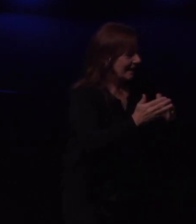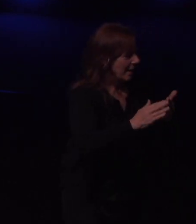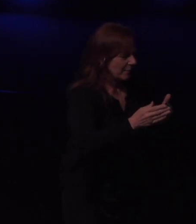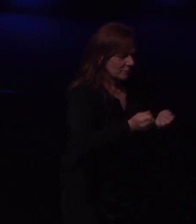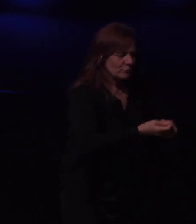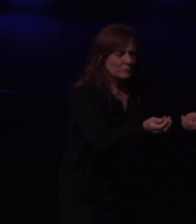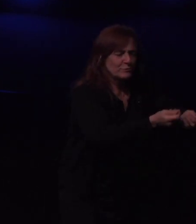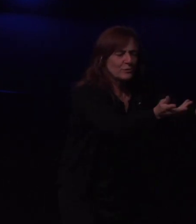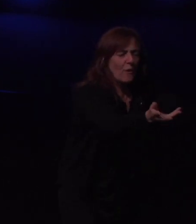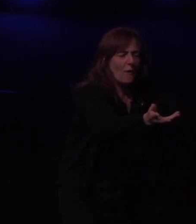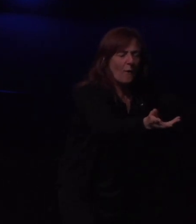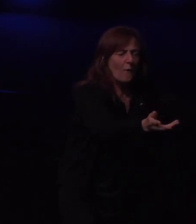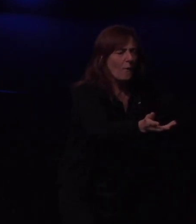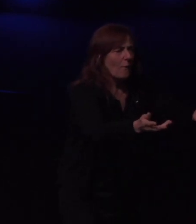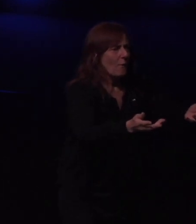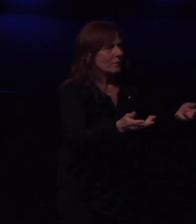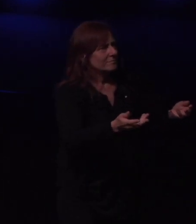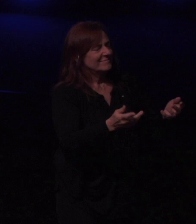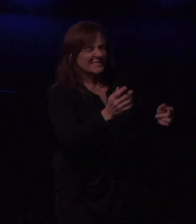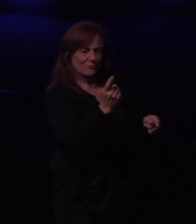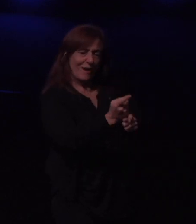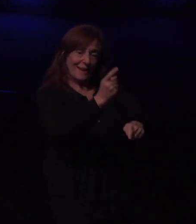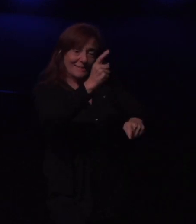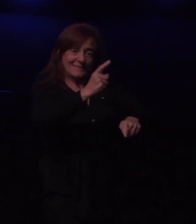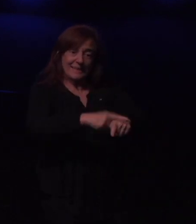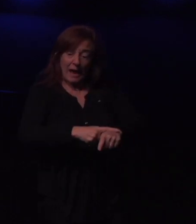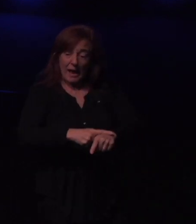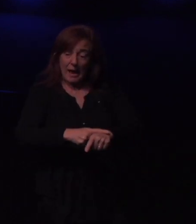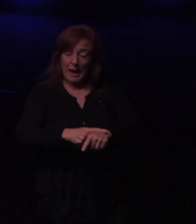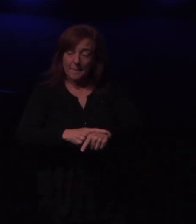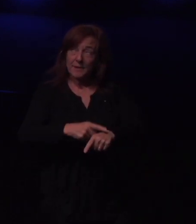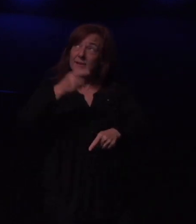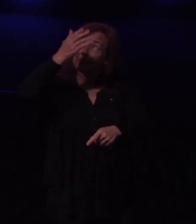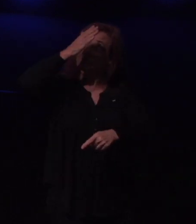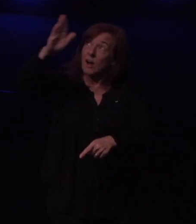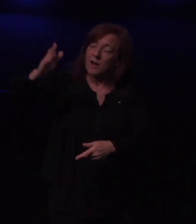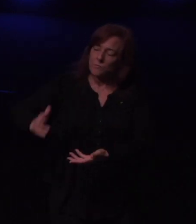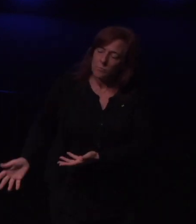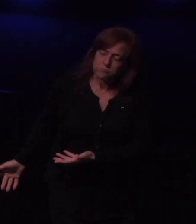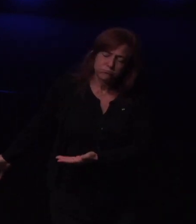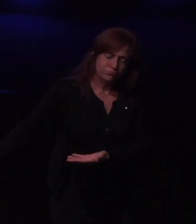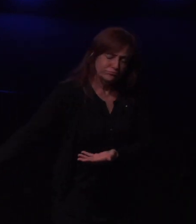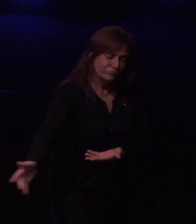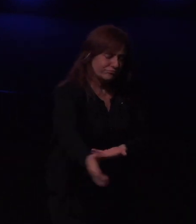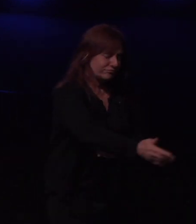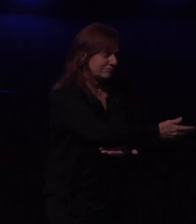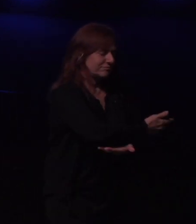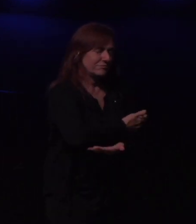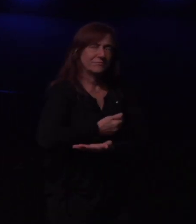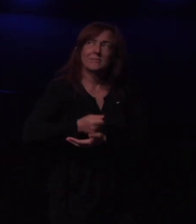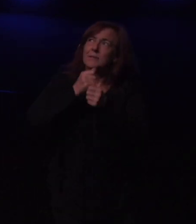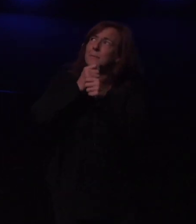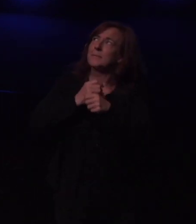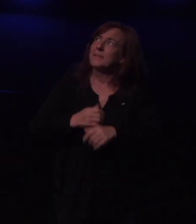that we're in. And at just the right time, God will bring the harvest.